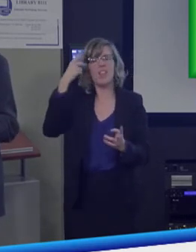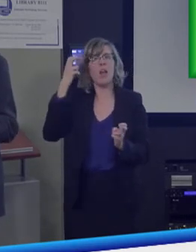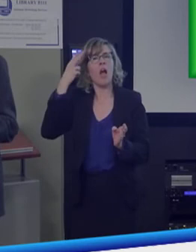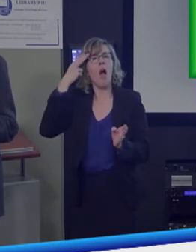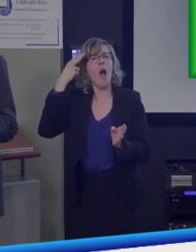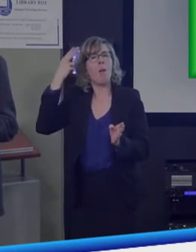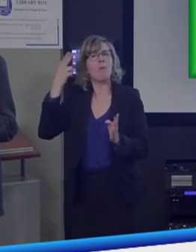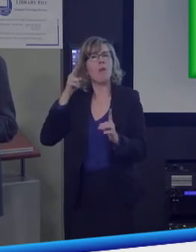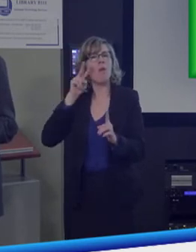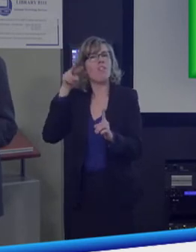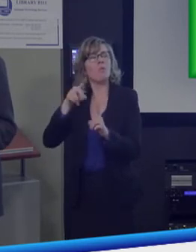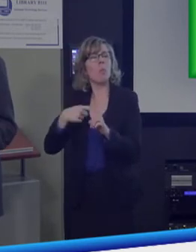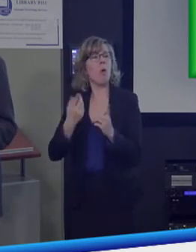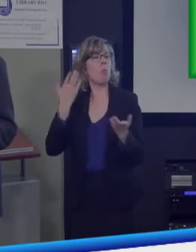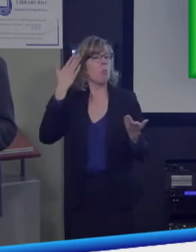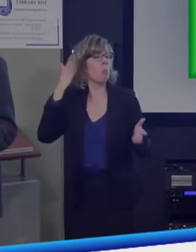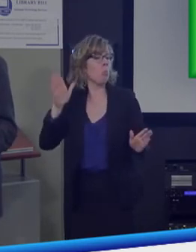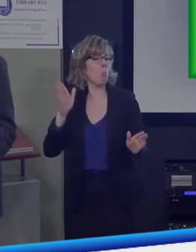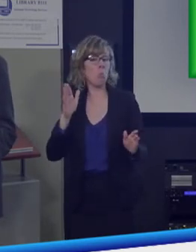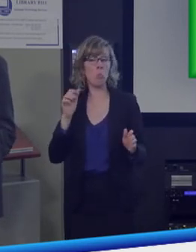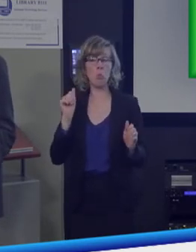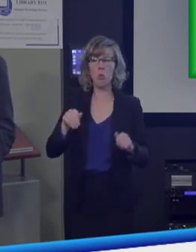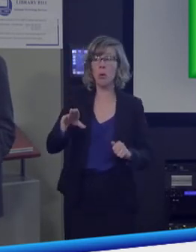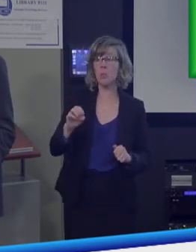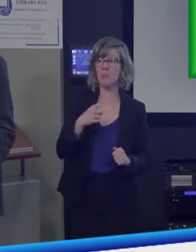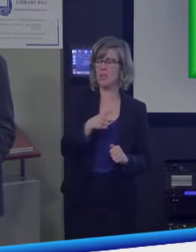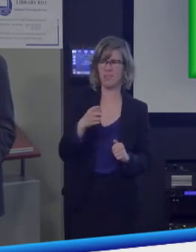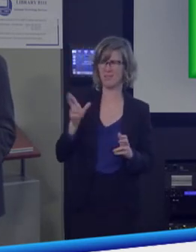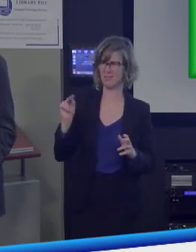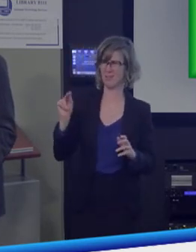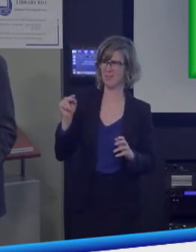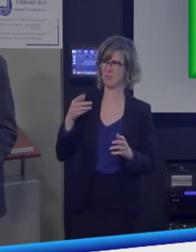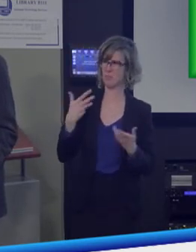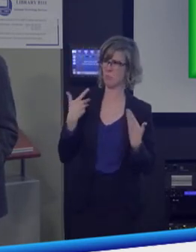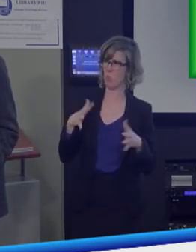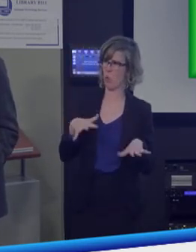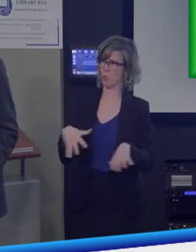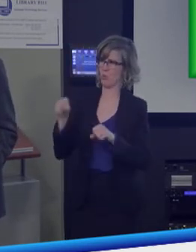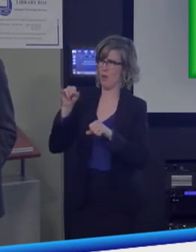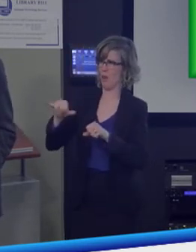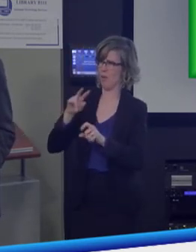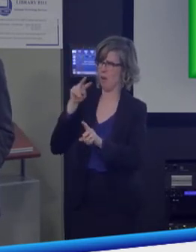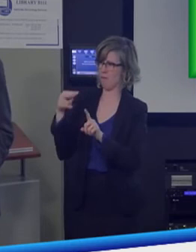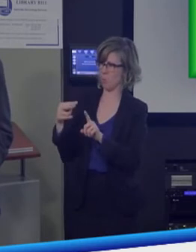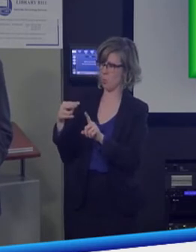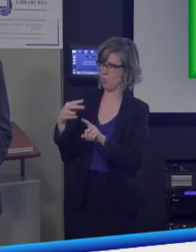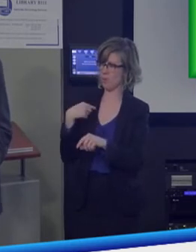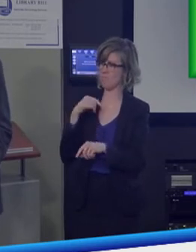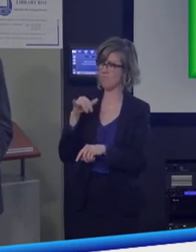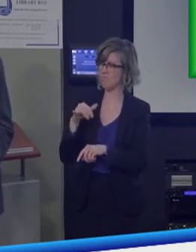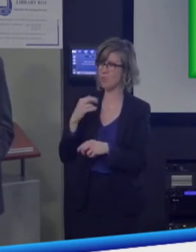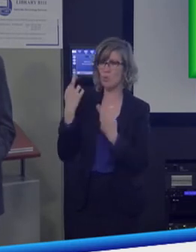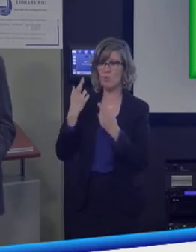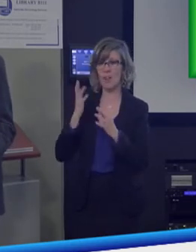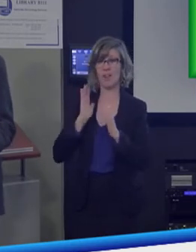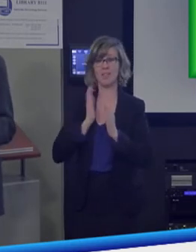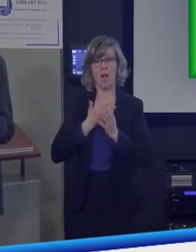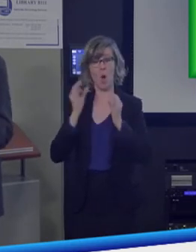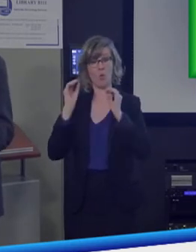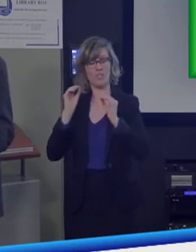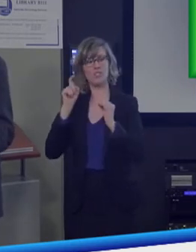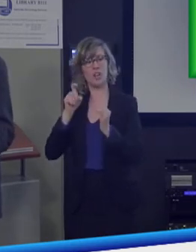So huge individual difference here that we need to adapt to in our instruction. We need